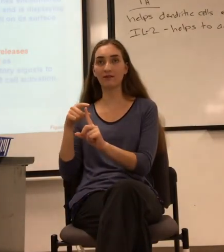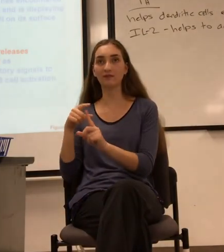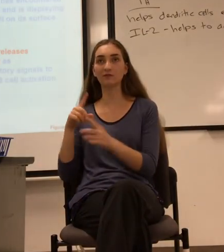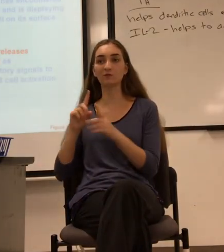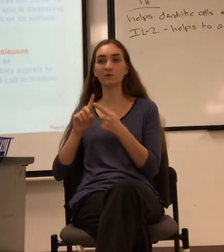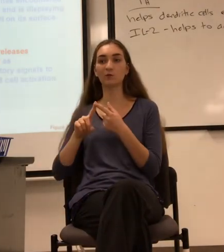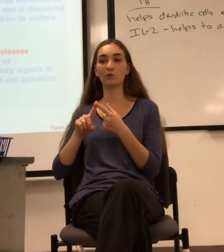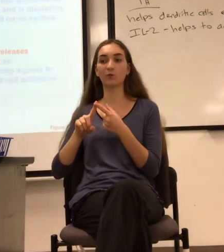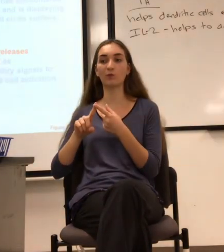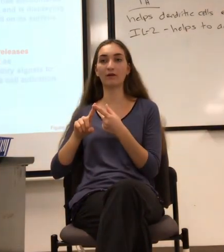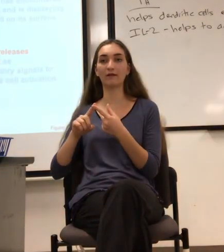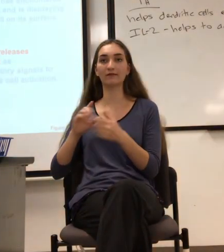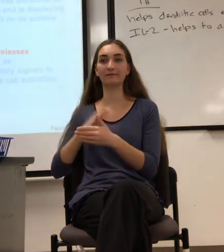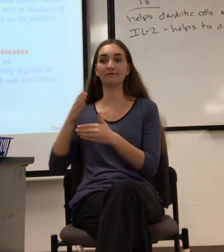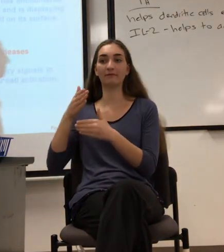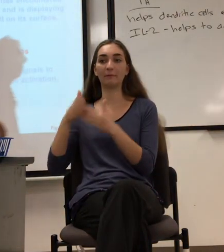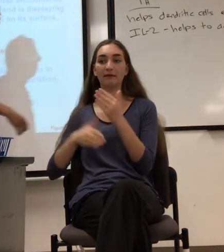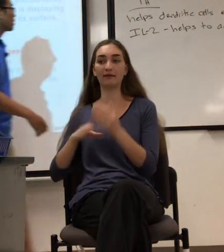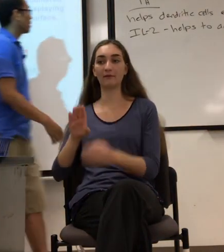cell activation.